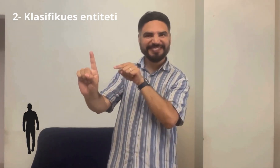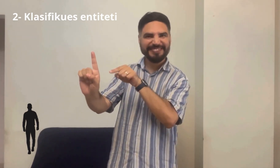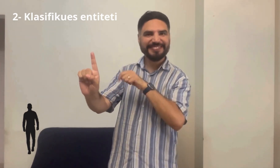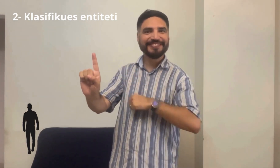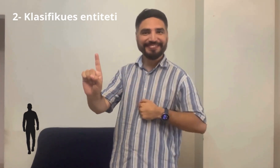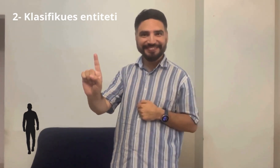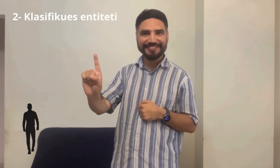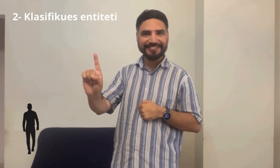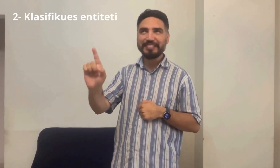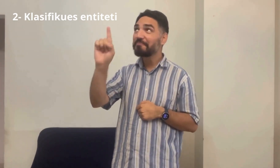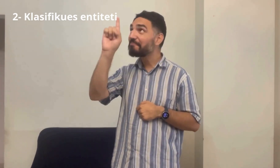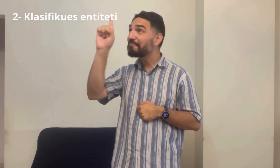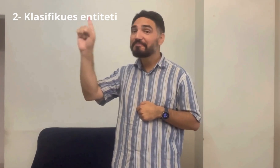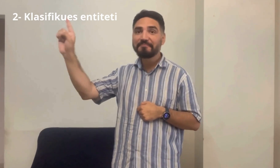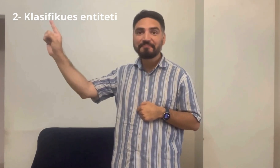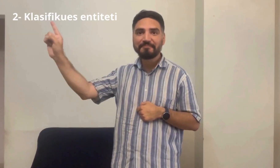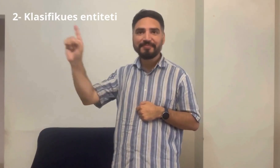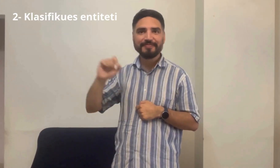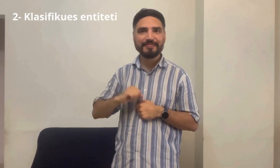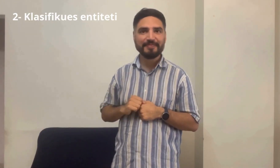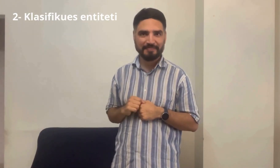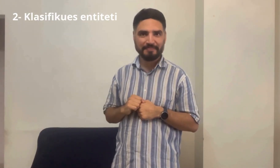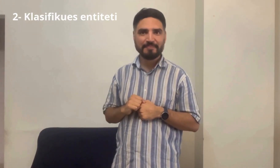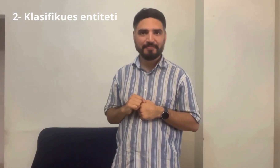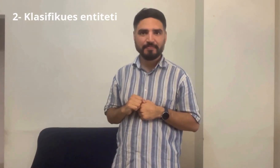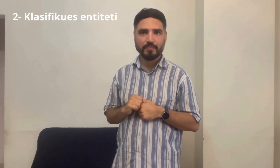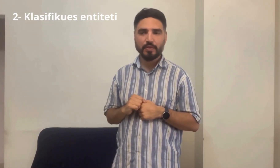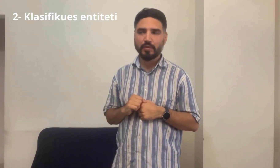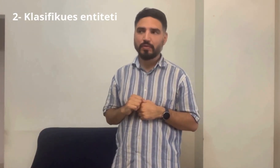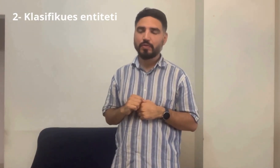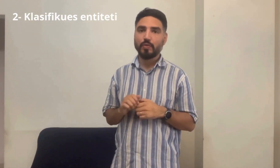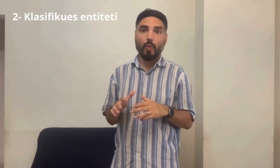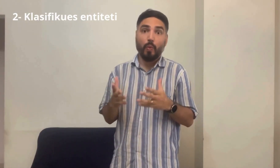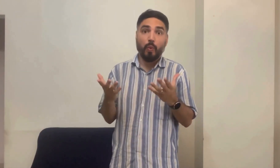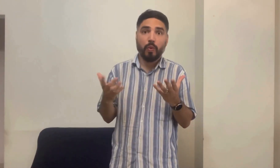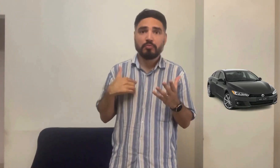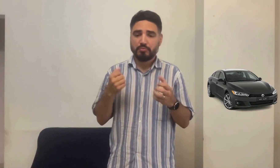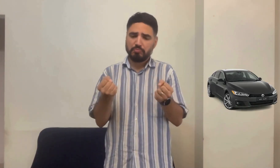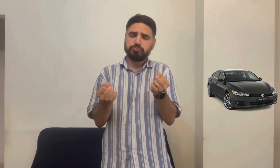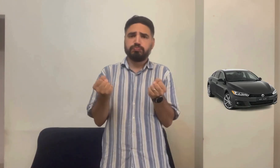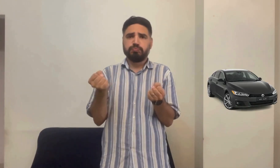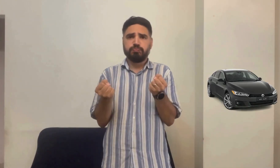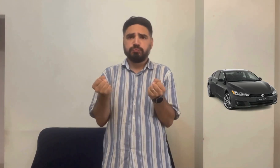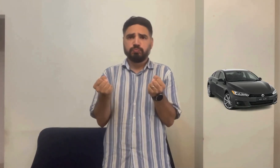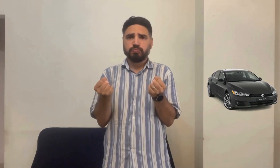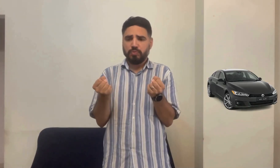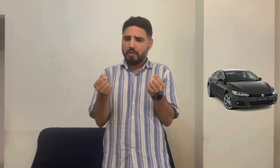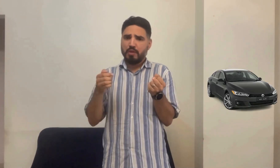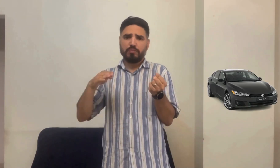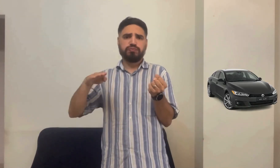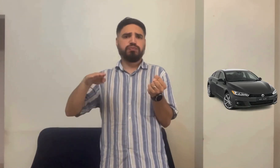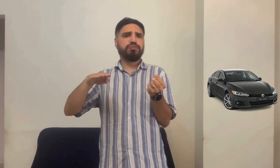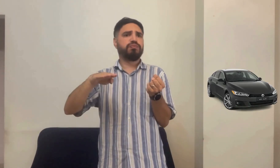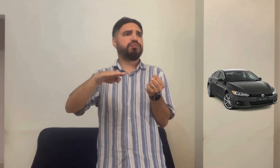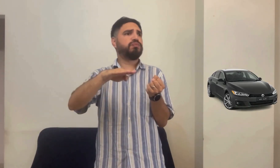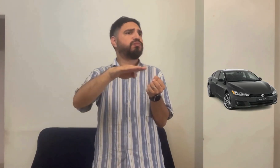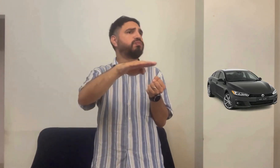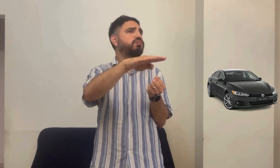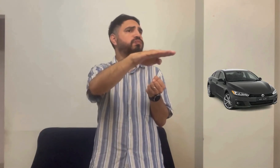they're walking. That's an entity classifier. Another example, I make the sign for driving, then use my palm to